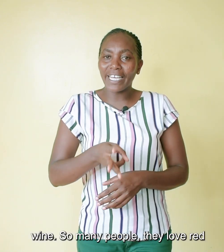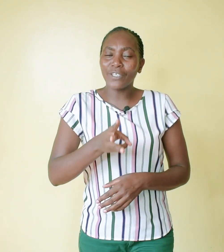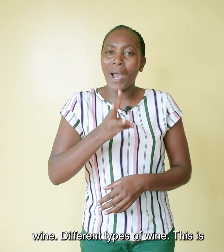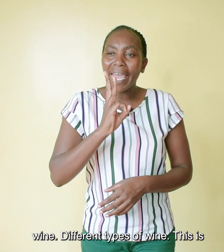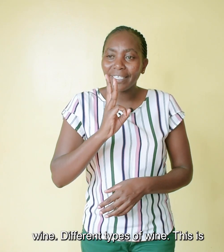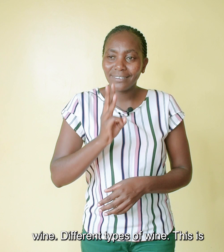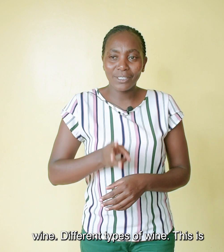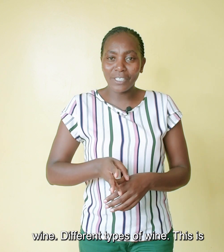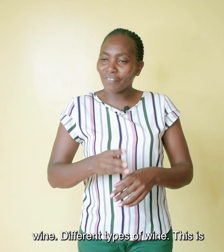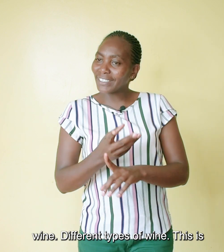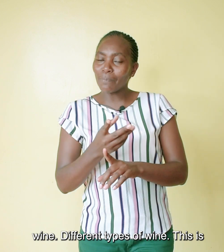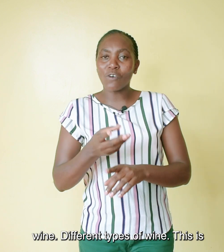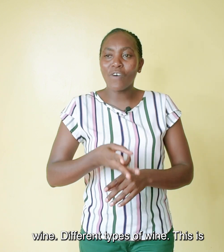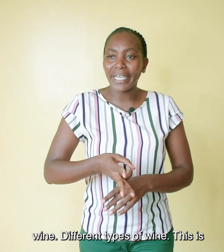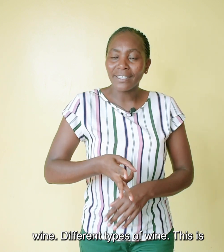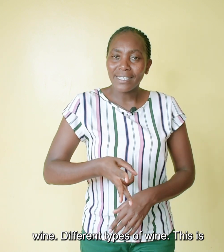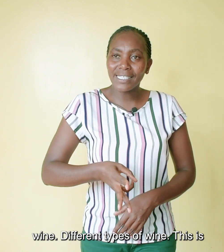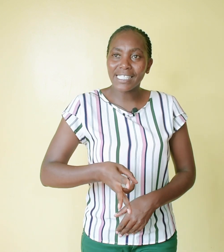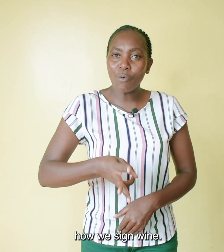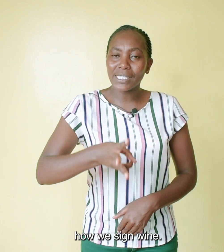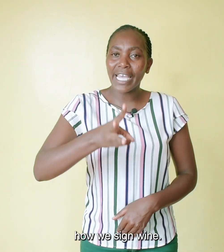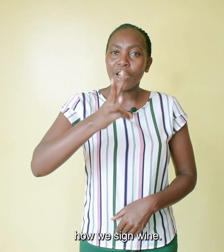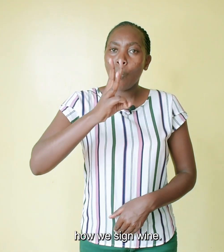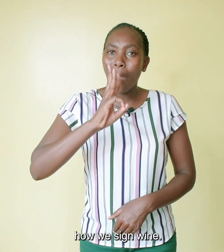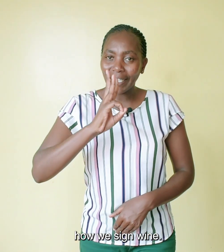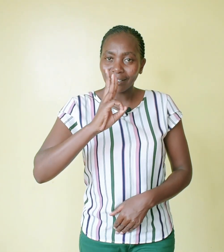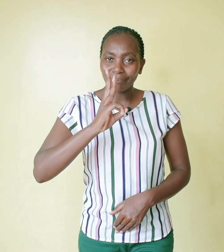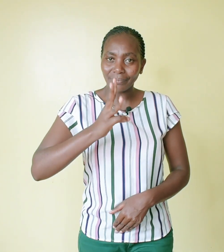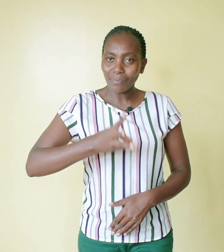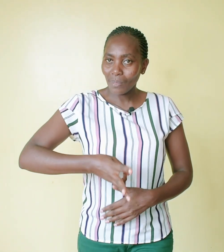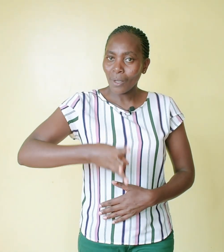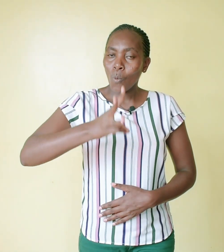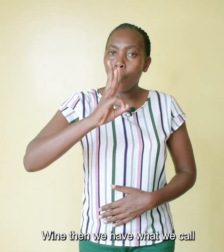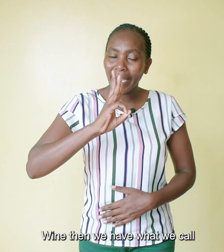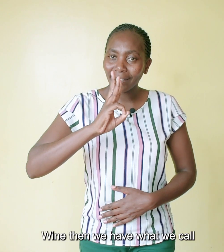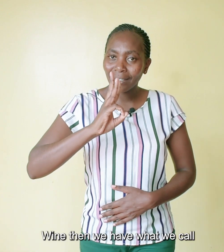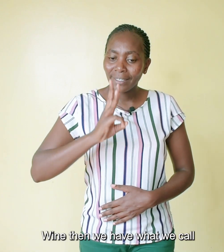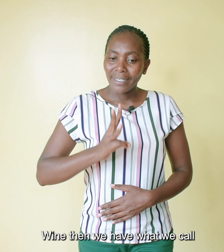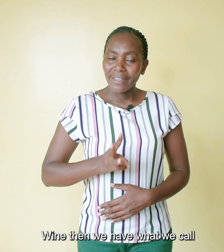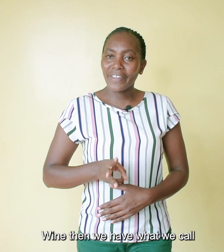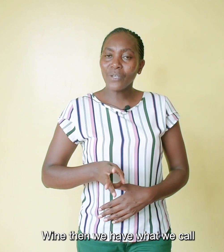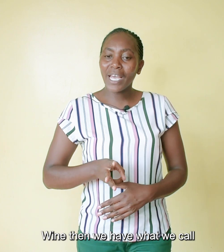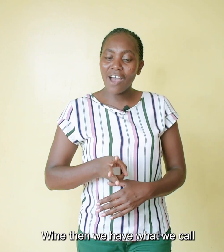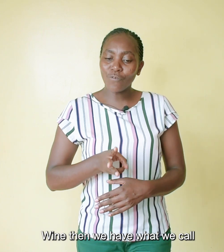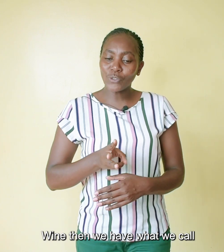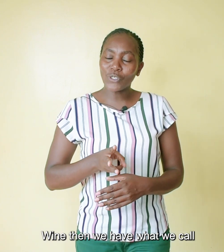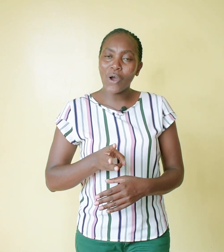red wine, different types of wine. This is how we sign wine. Wine. Then we have what we